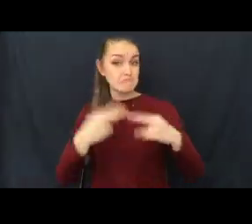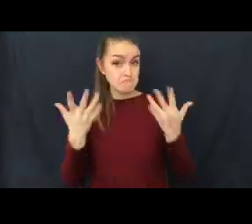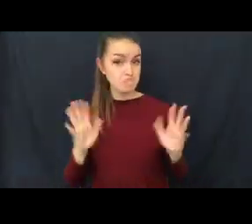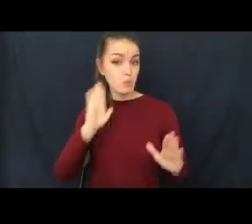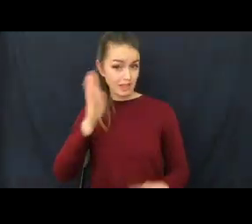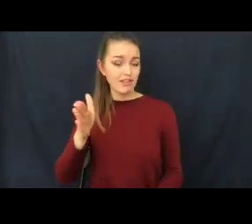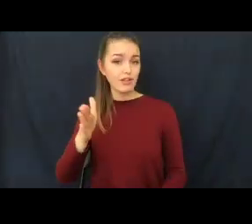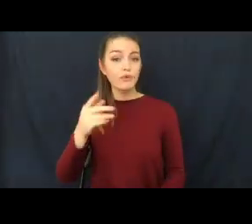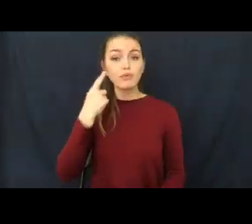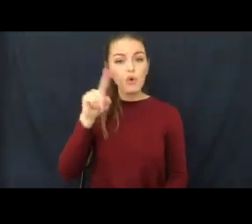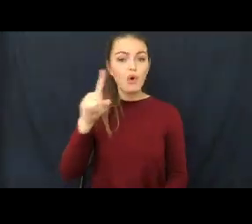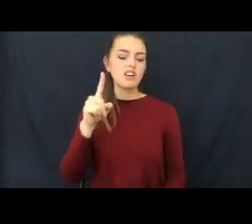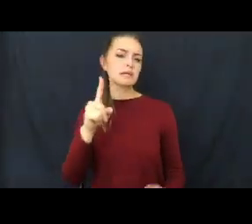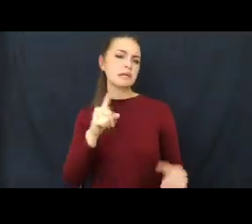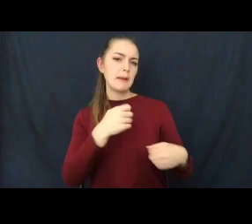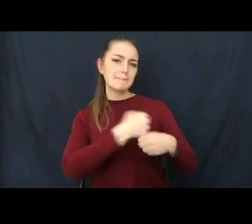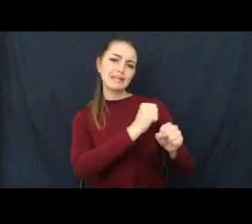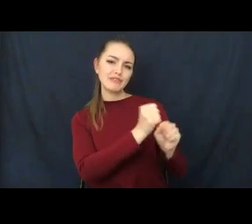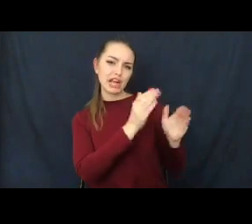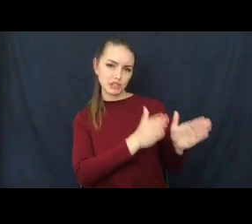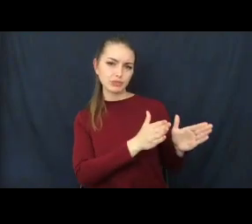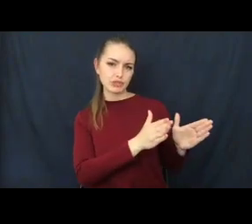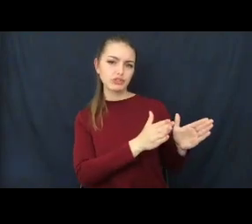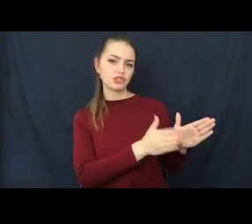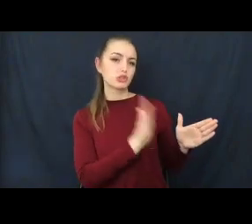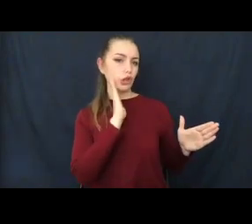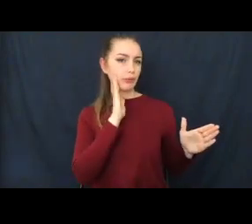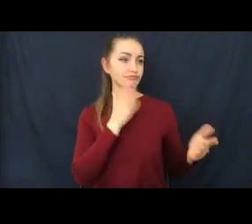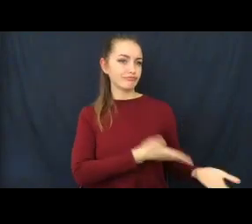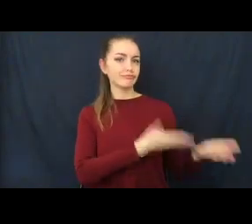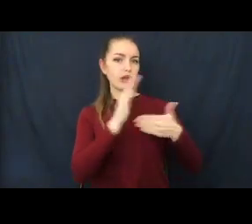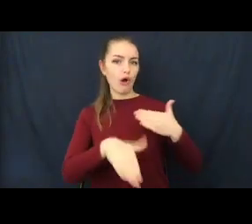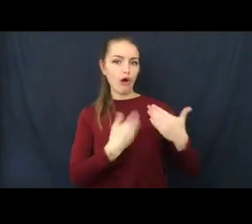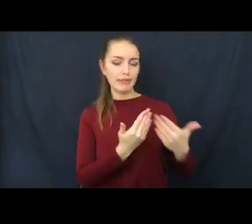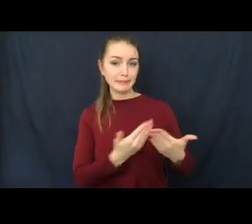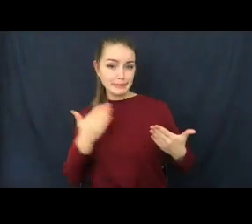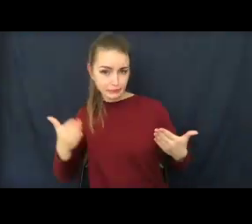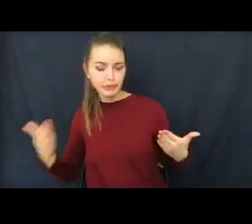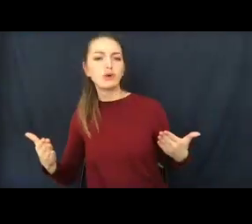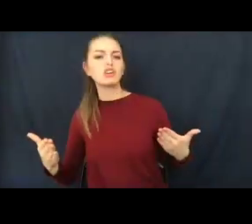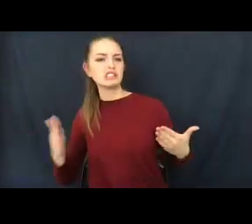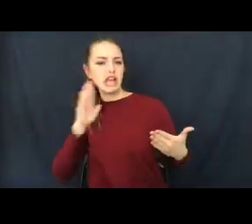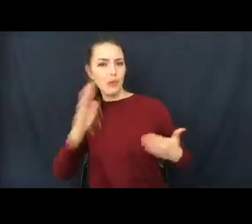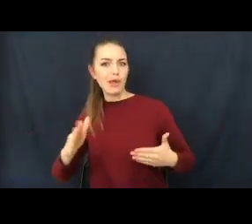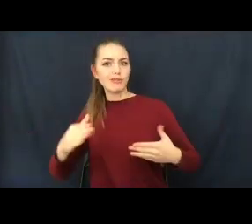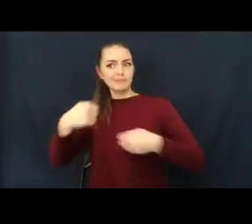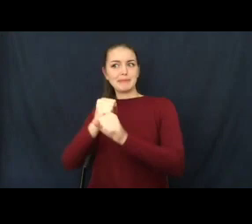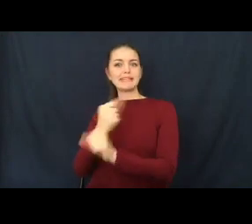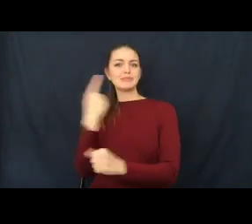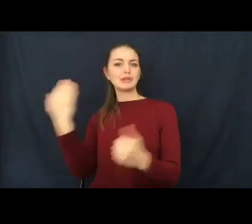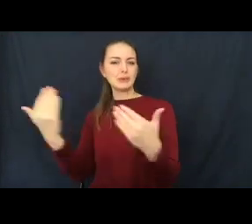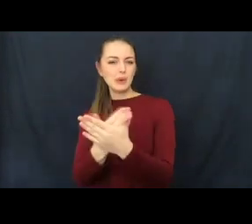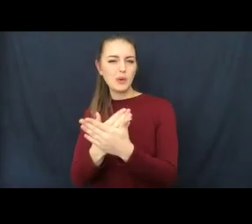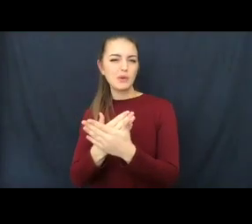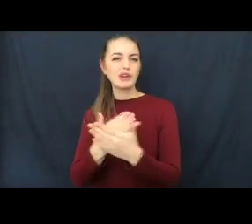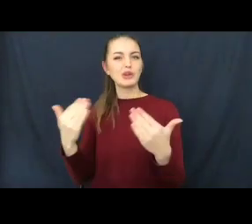to manufacturers who take the materials and they do the remaking, the reprocessing of